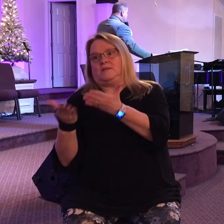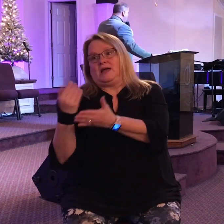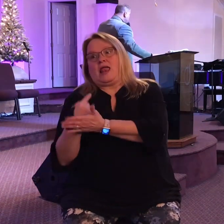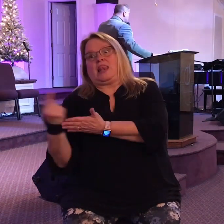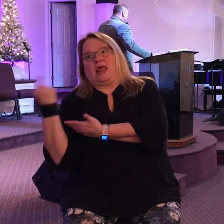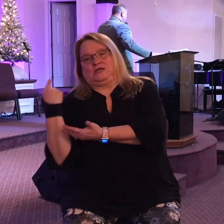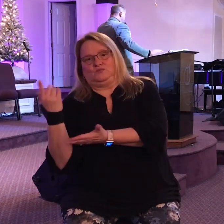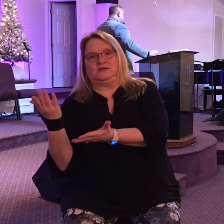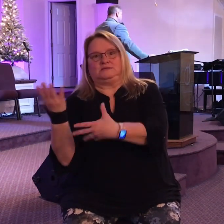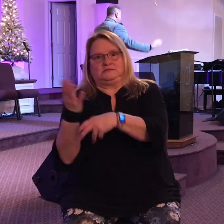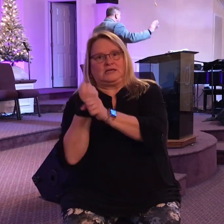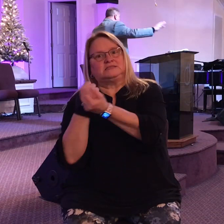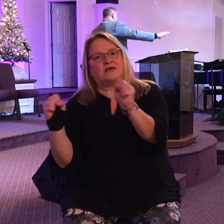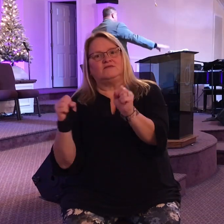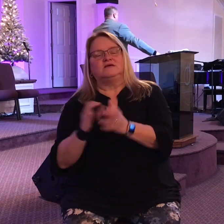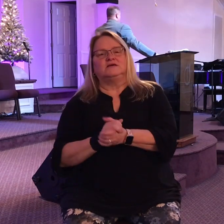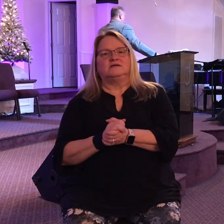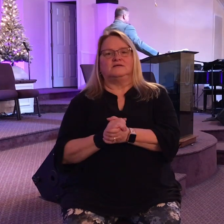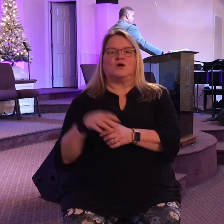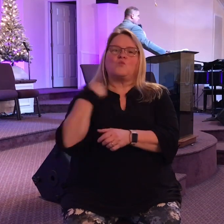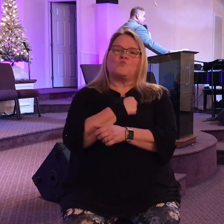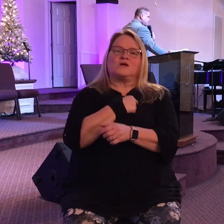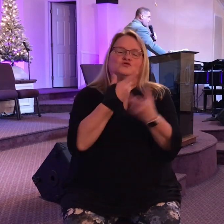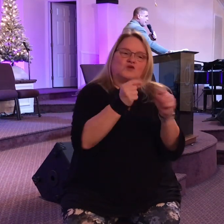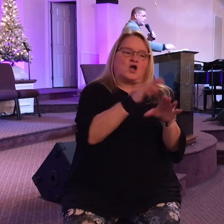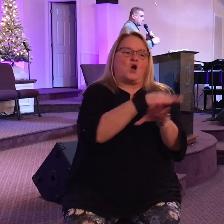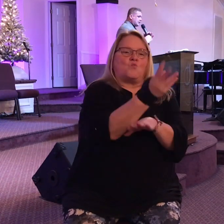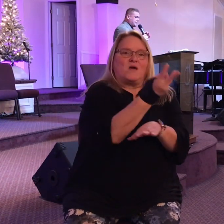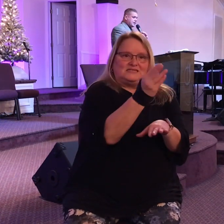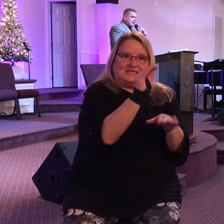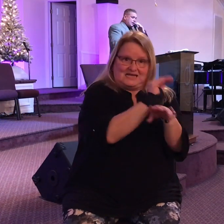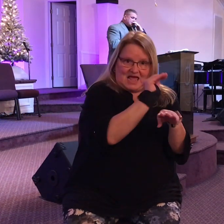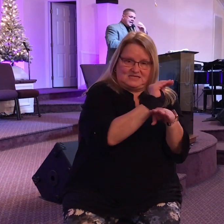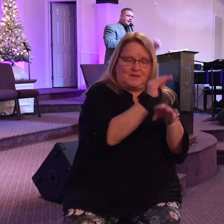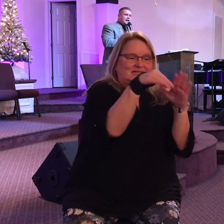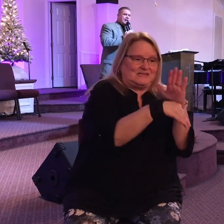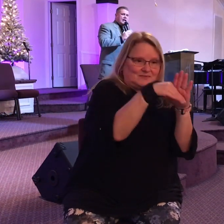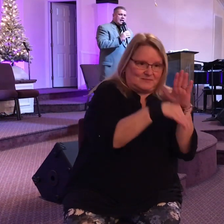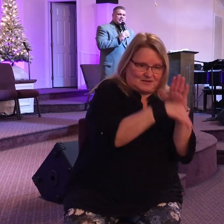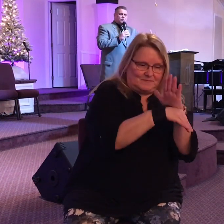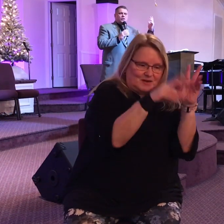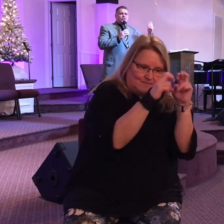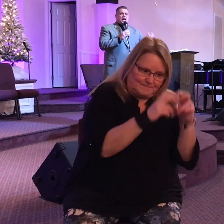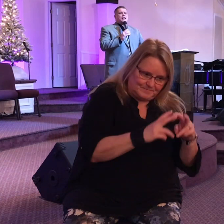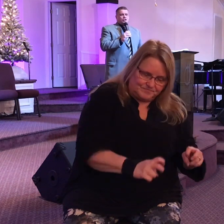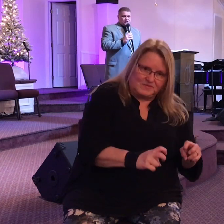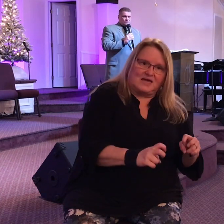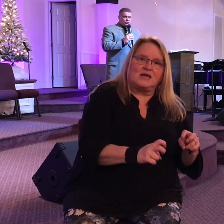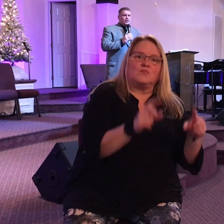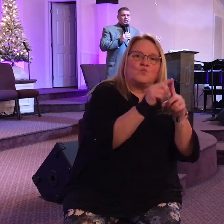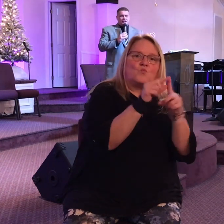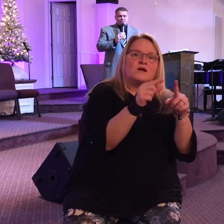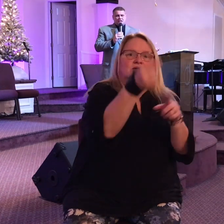maturity on Sunday mornings. We go much deeper on Wednesday nights with our Bible studies, but instead, and that's one of the